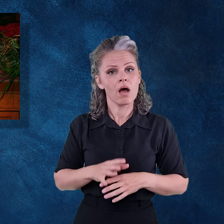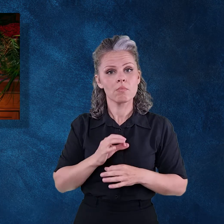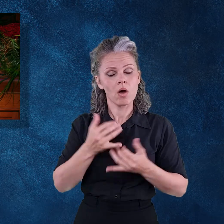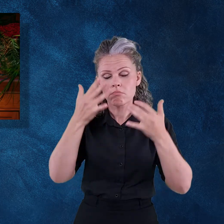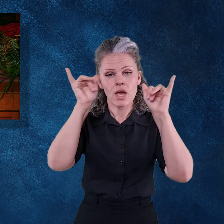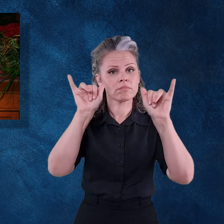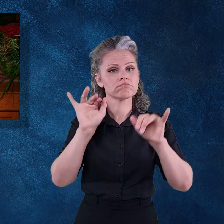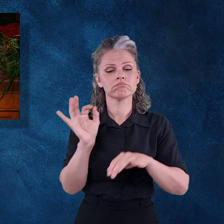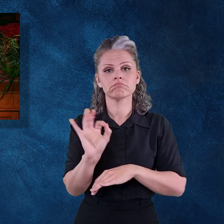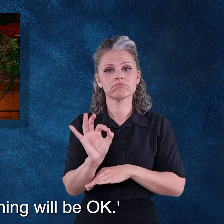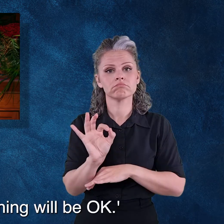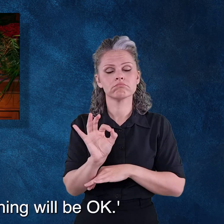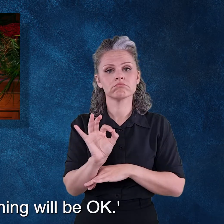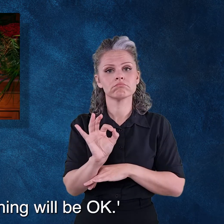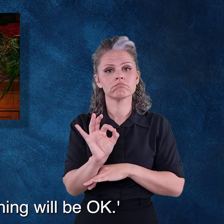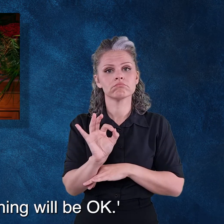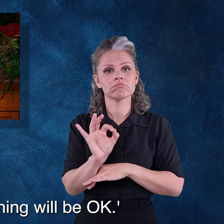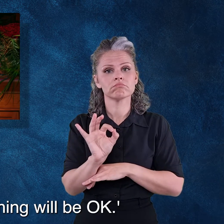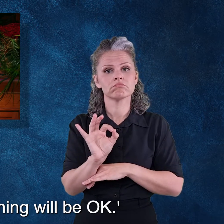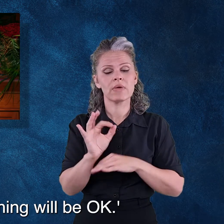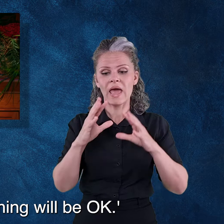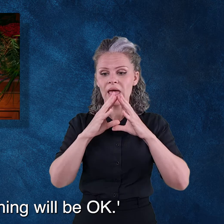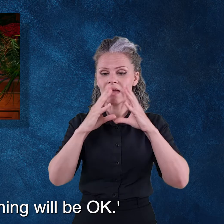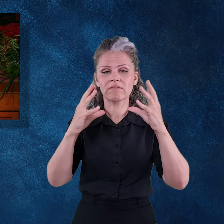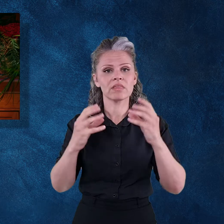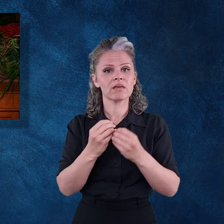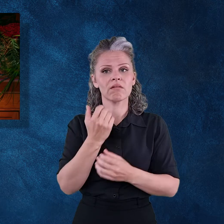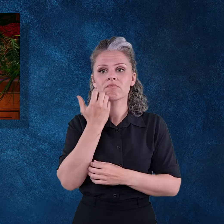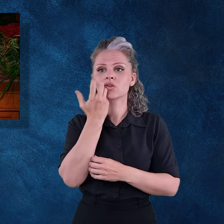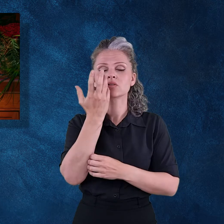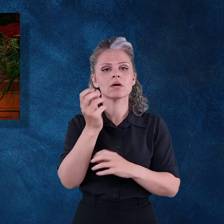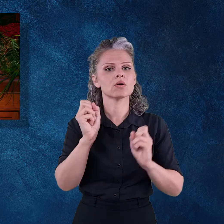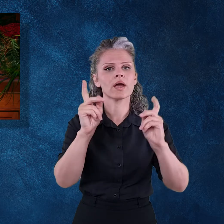mad, and everything will be okay.